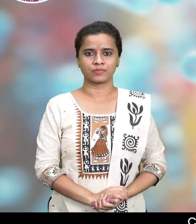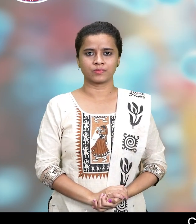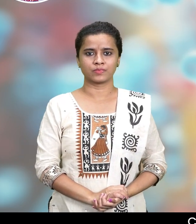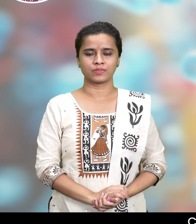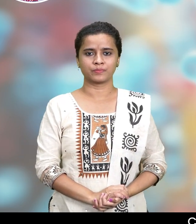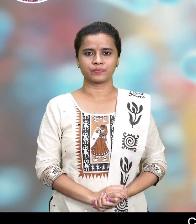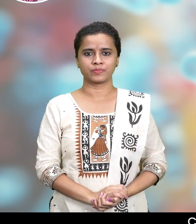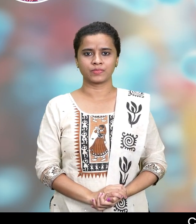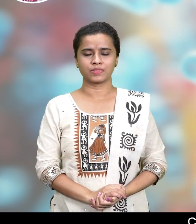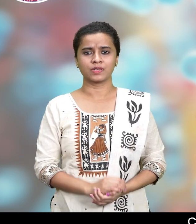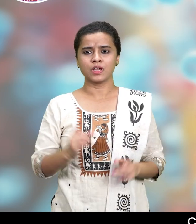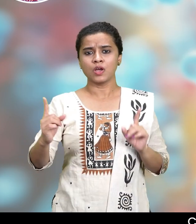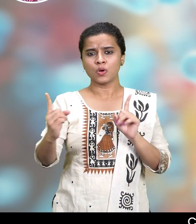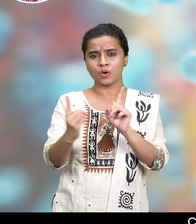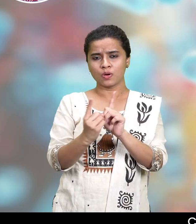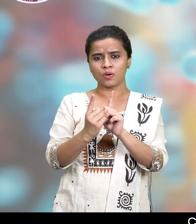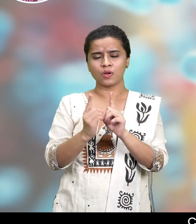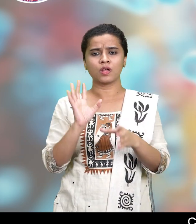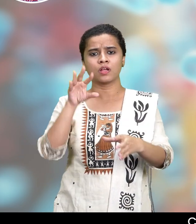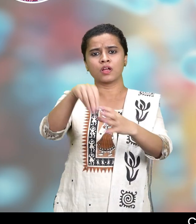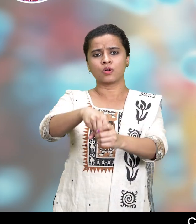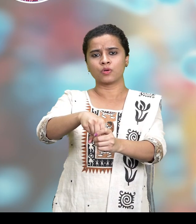Casual physical contacts include